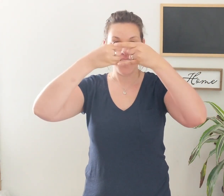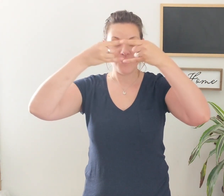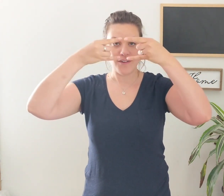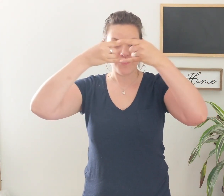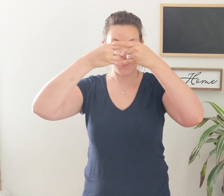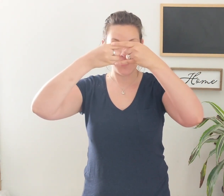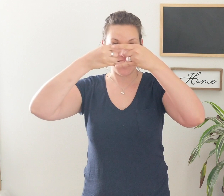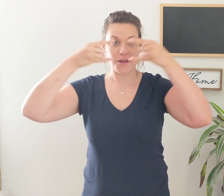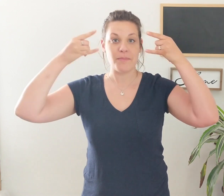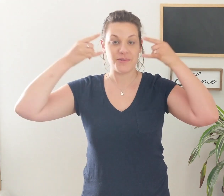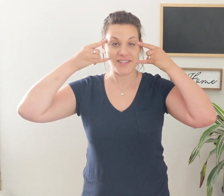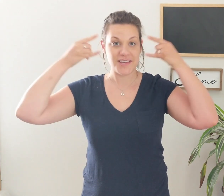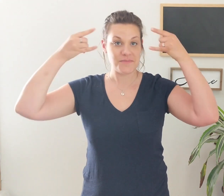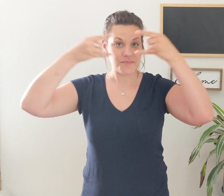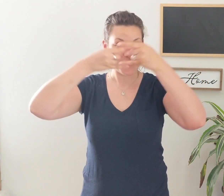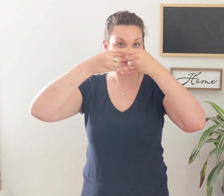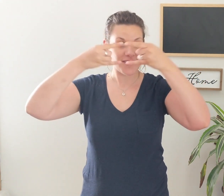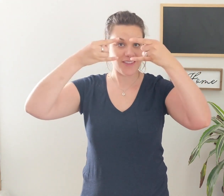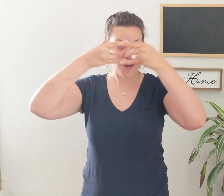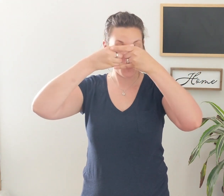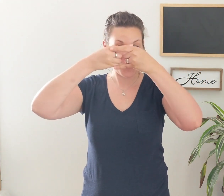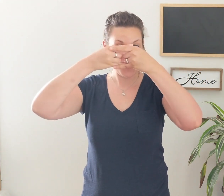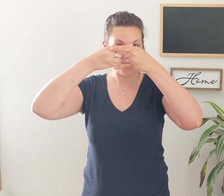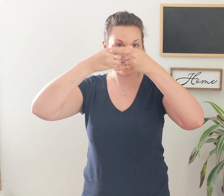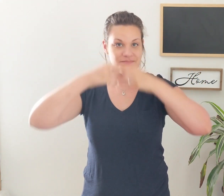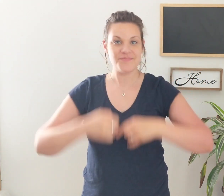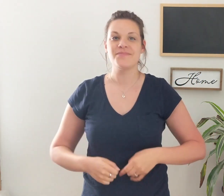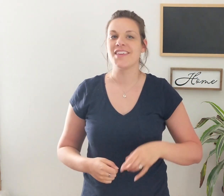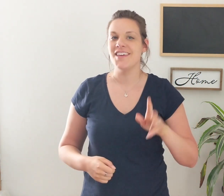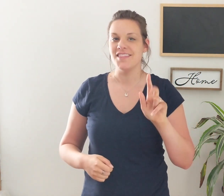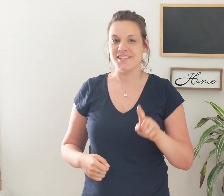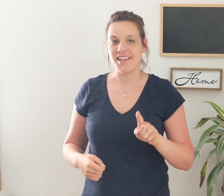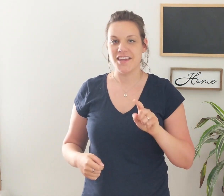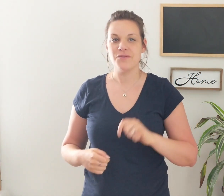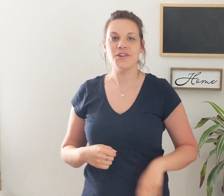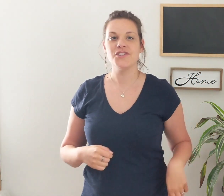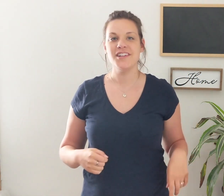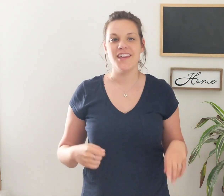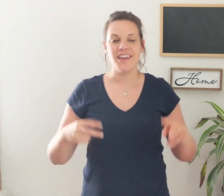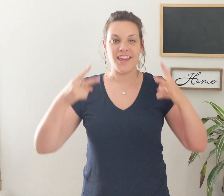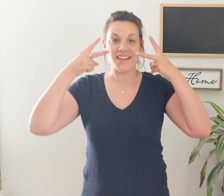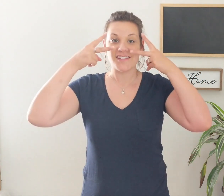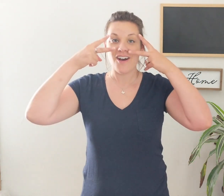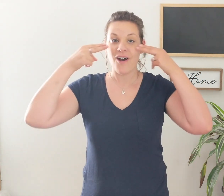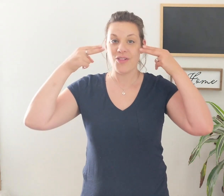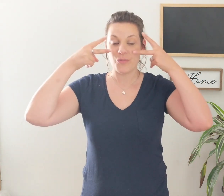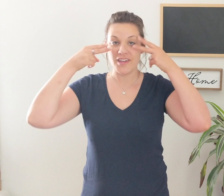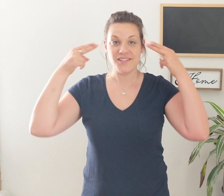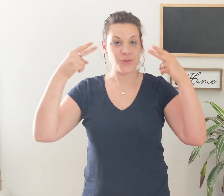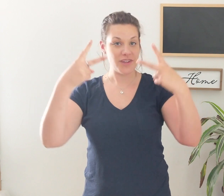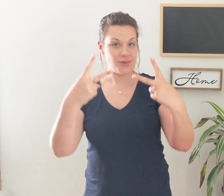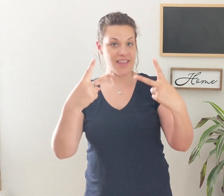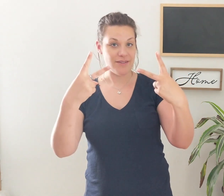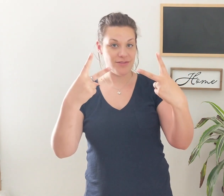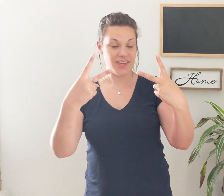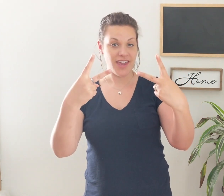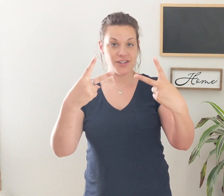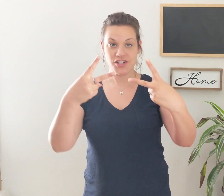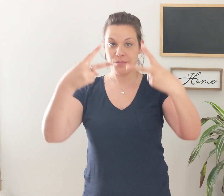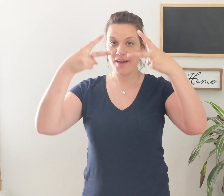and face it in and bounce it. Halloween. The second version is Halloween. So we use that V hand shape, have